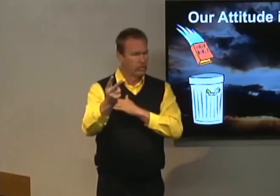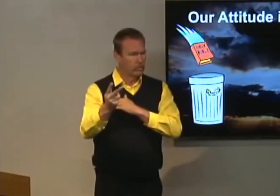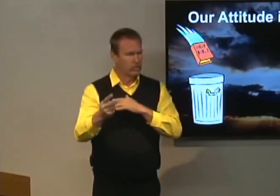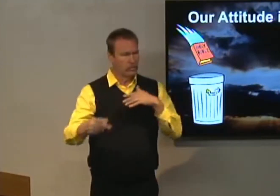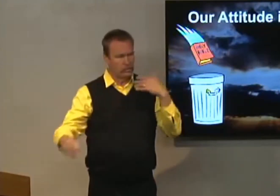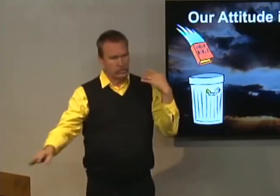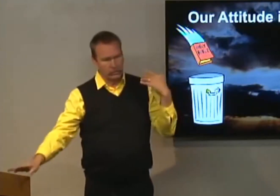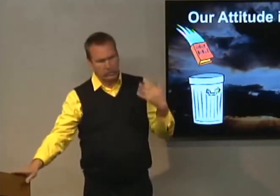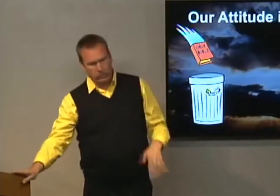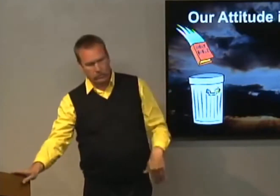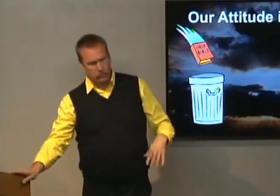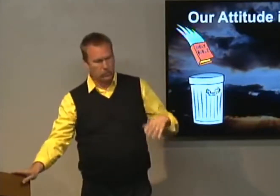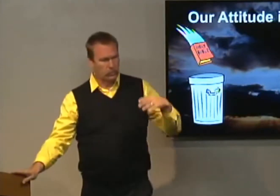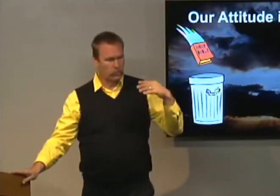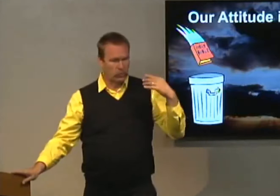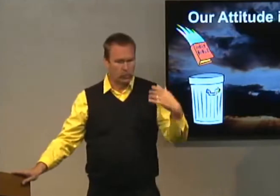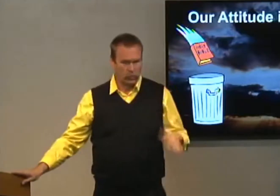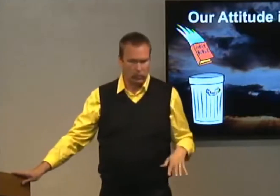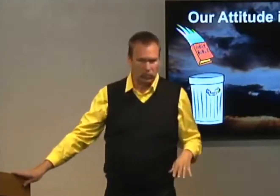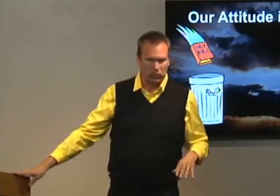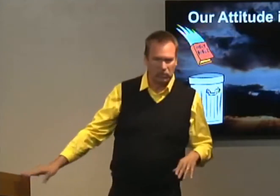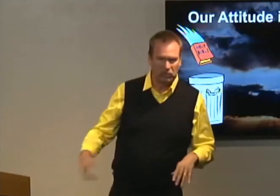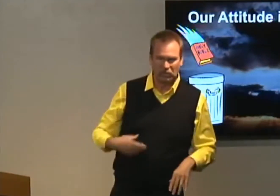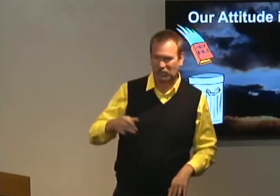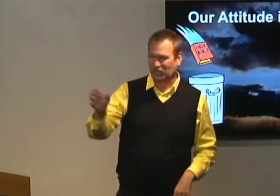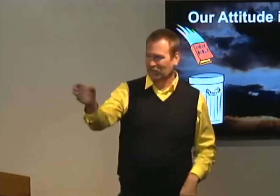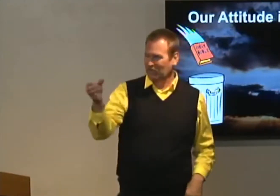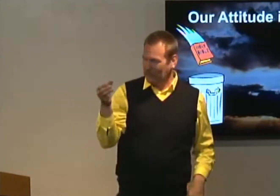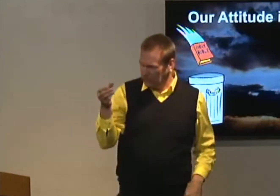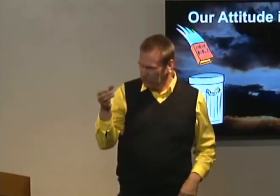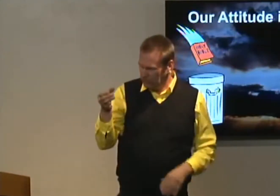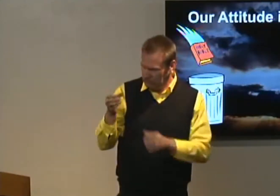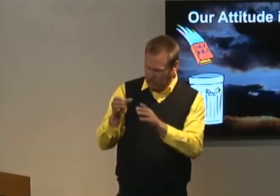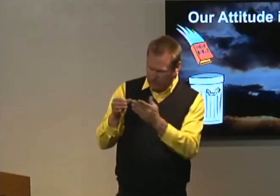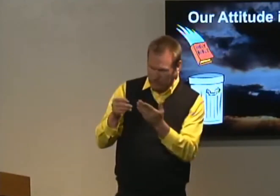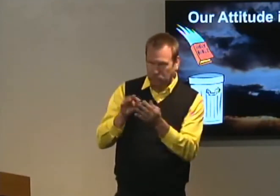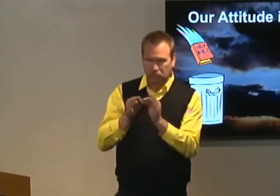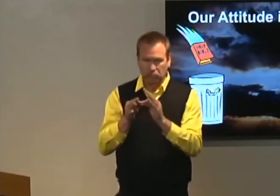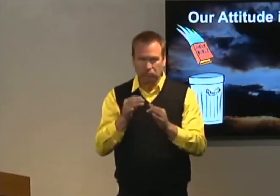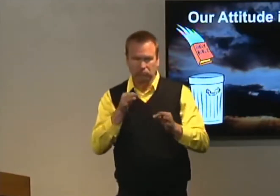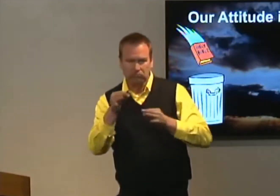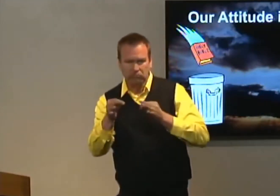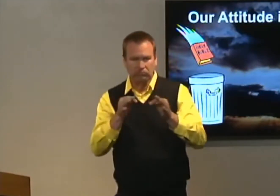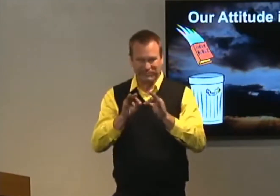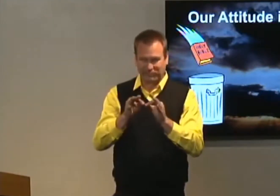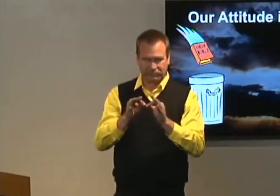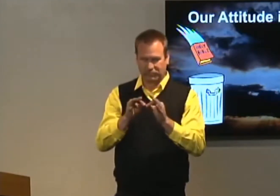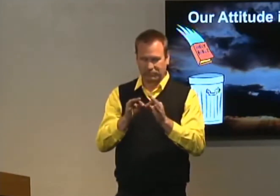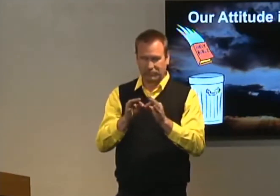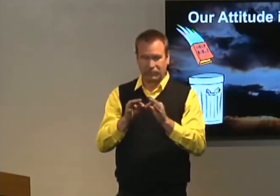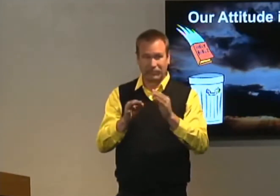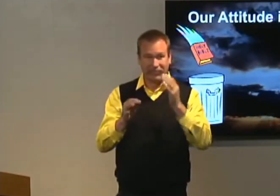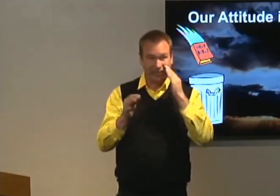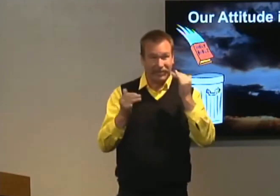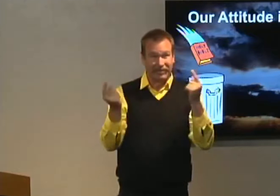different interpretations, and there were so many different things said by the different prophets. There were